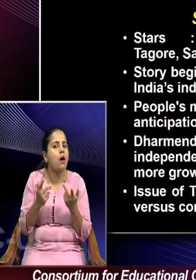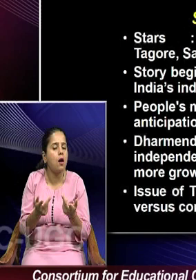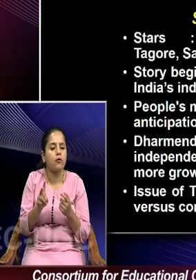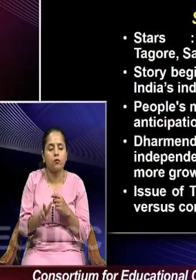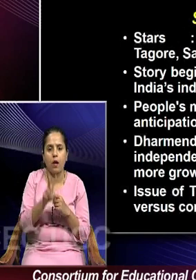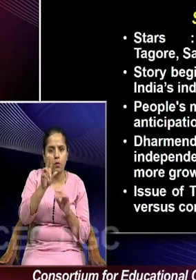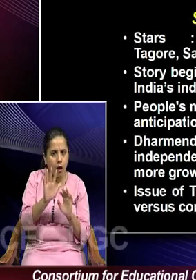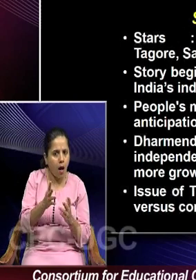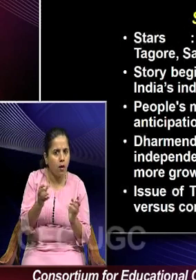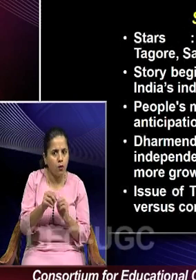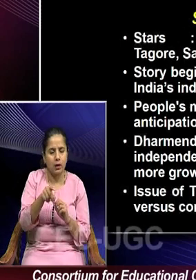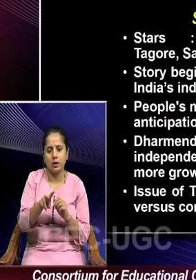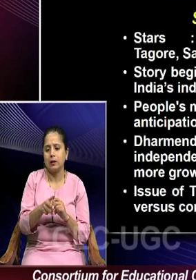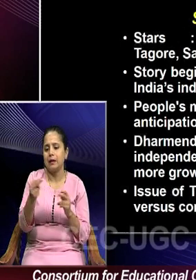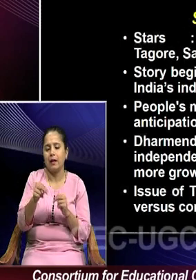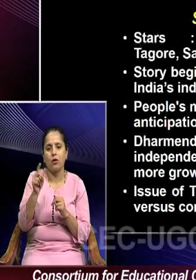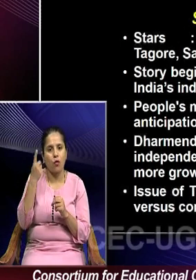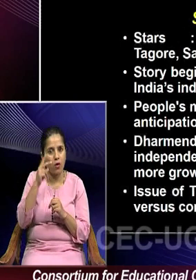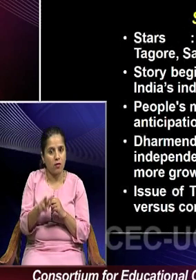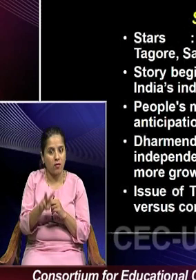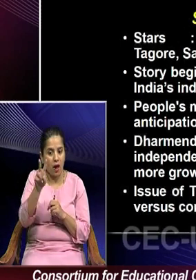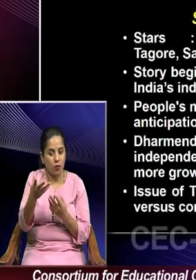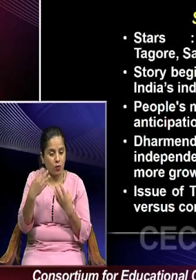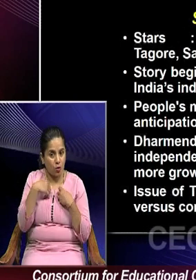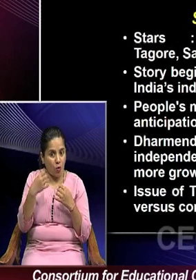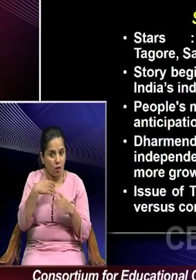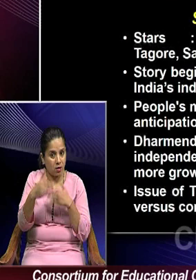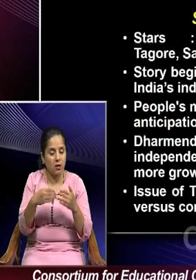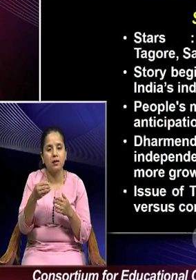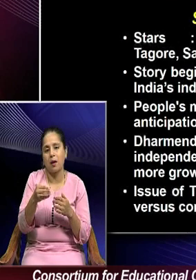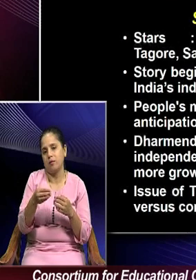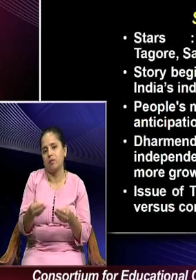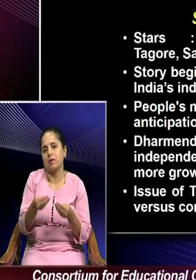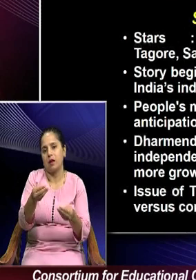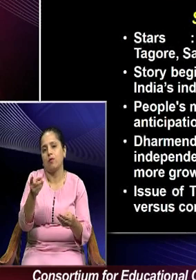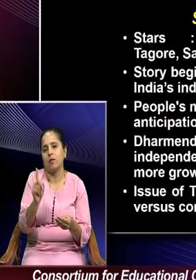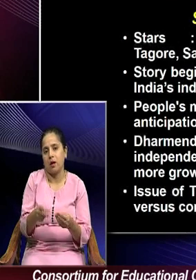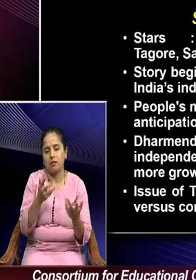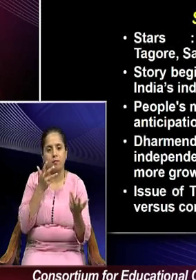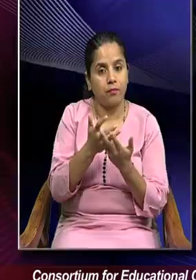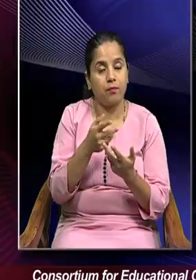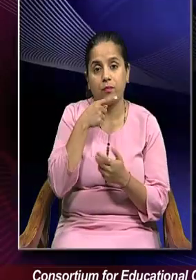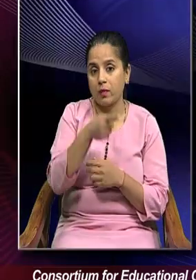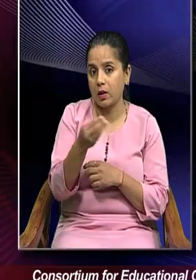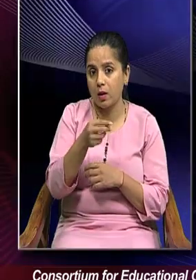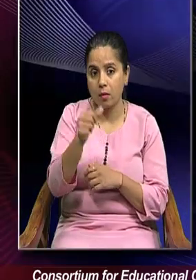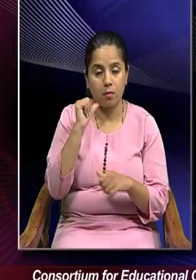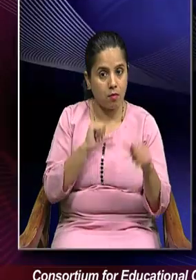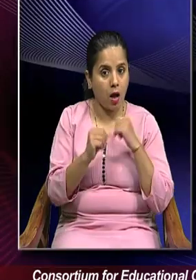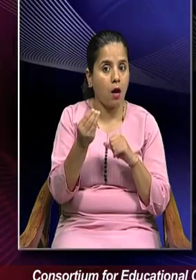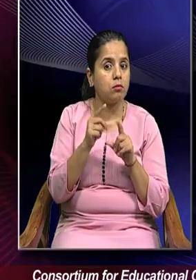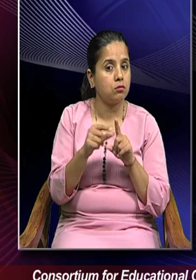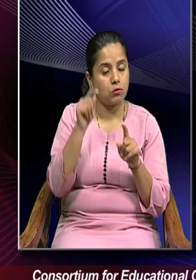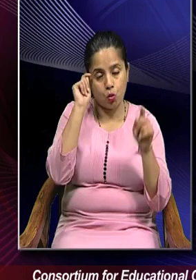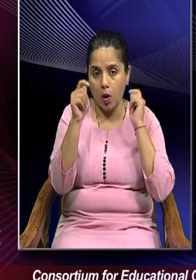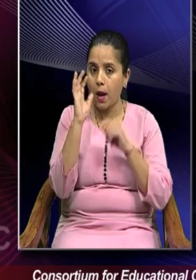values need some kind of a place in the society, and these characters, they have definitely played an important role in